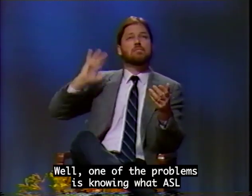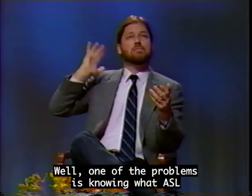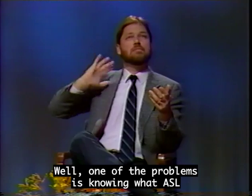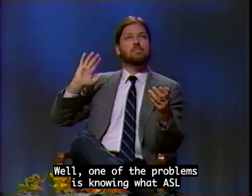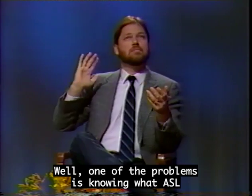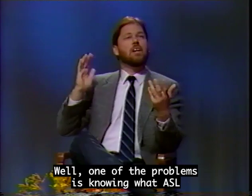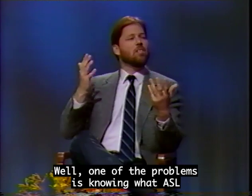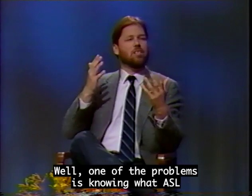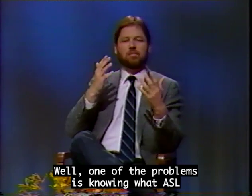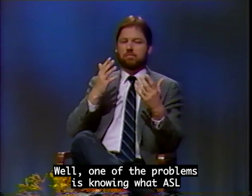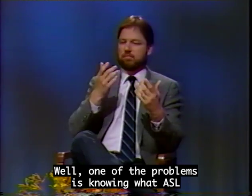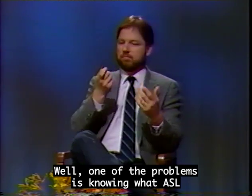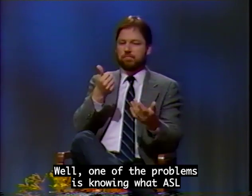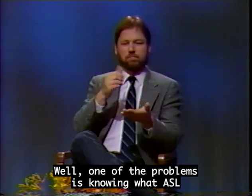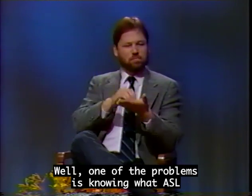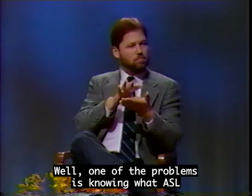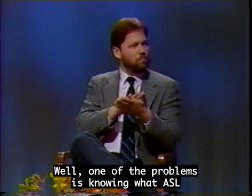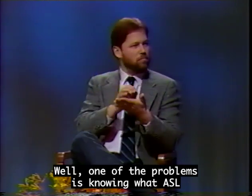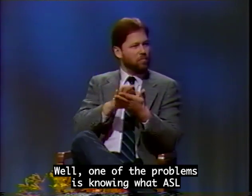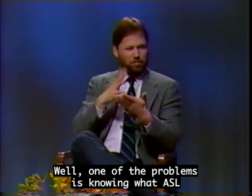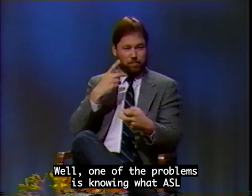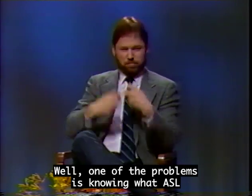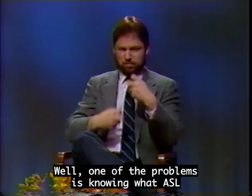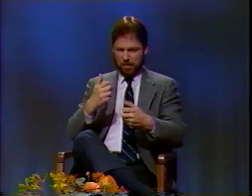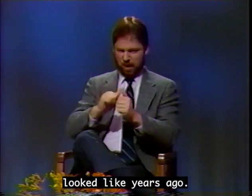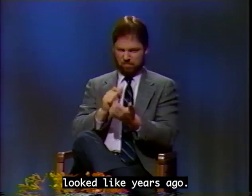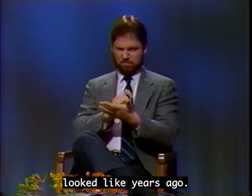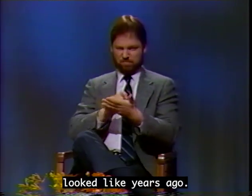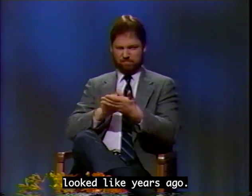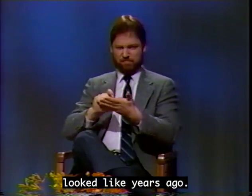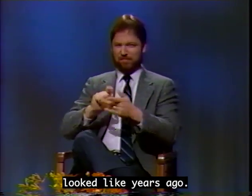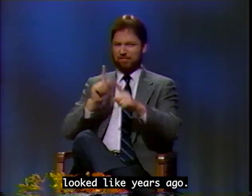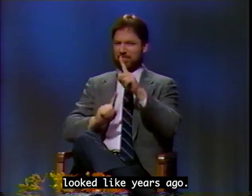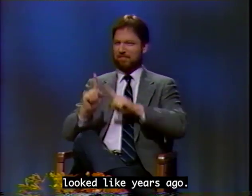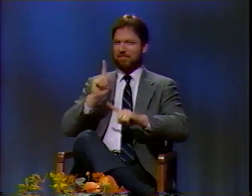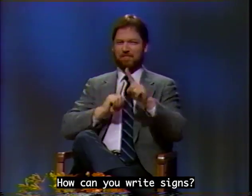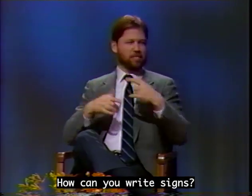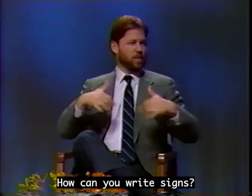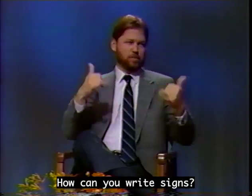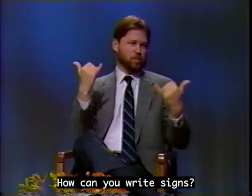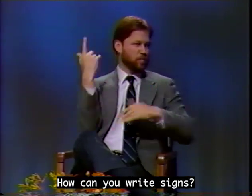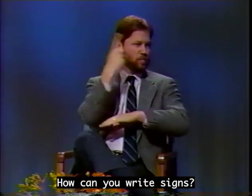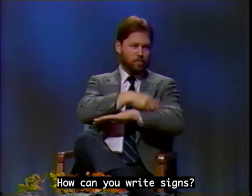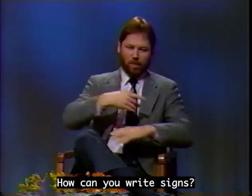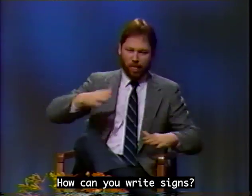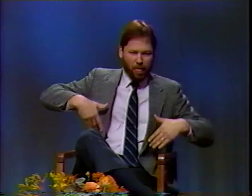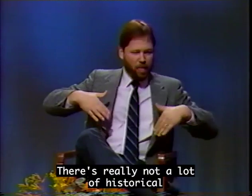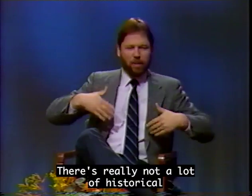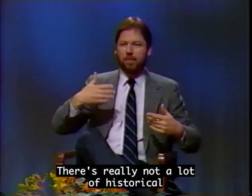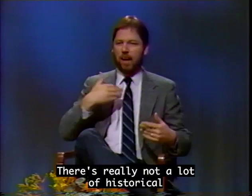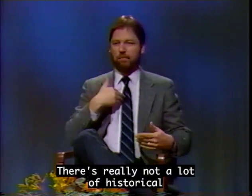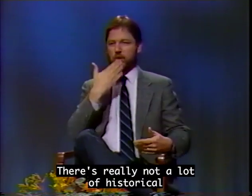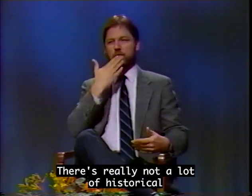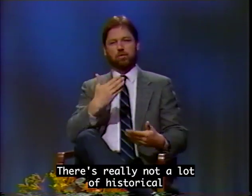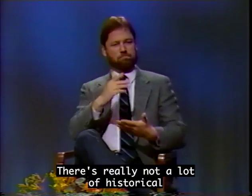Well, one of the problems is knowing what ASL looked like years ago. How can you write signs? There's really not a lot of